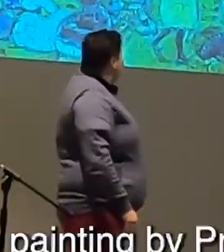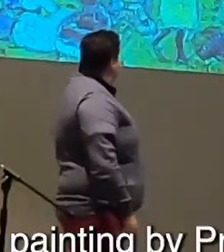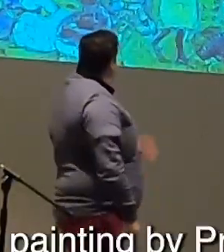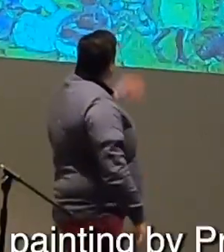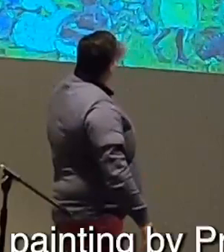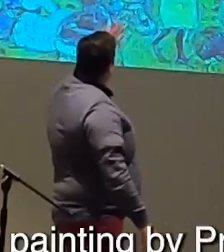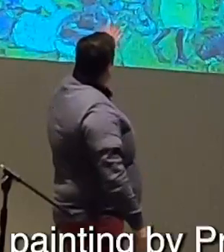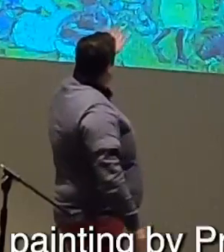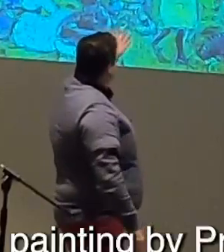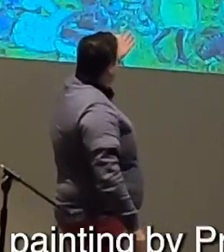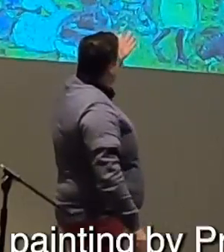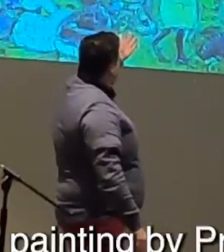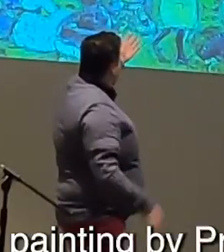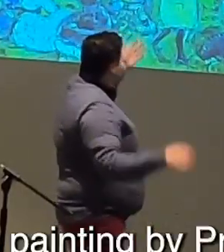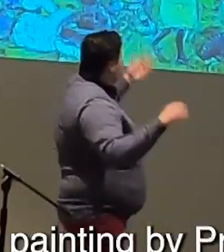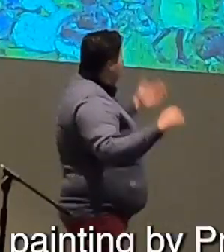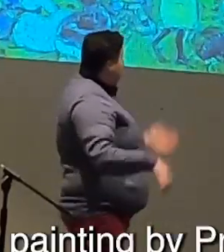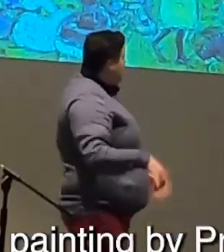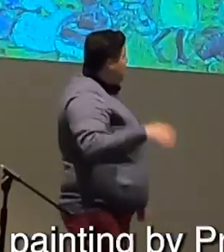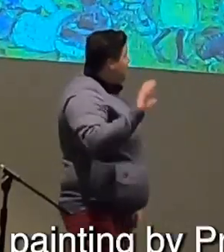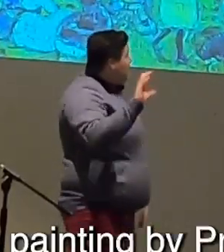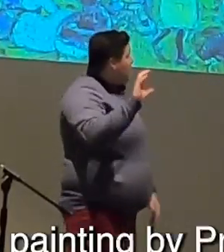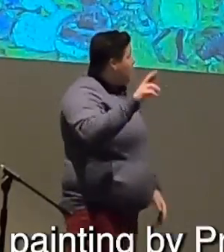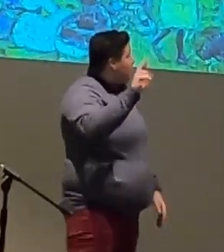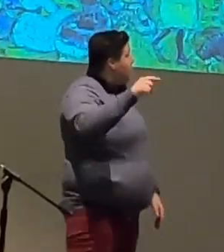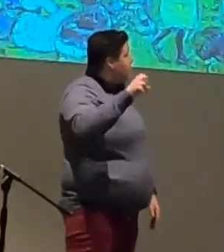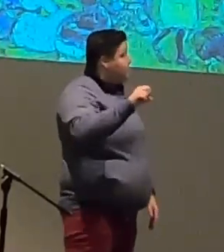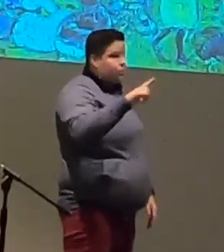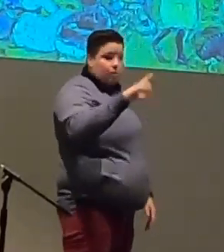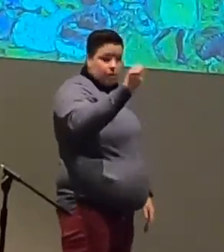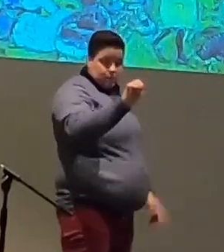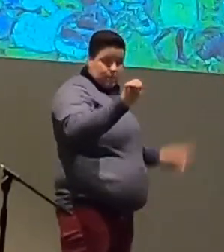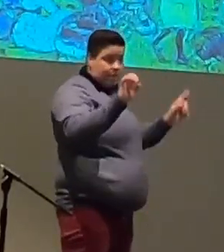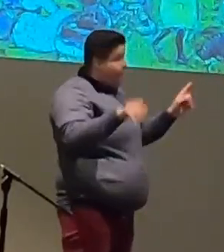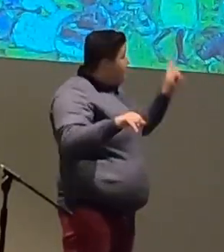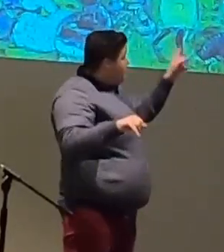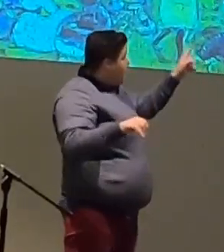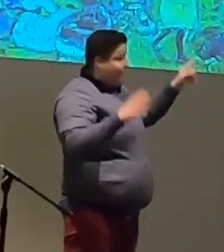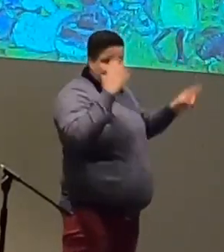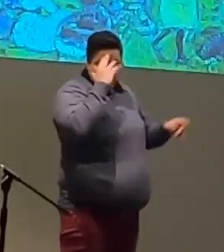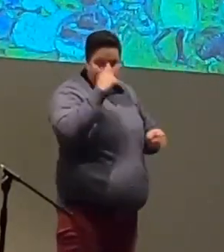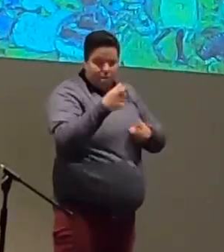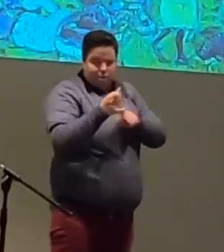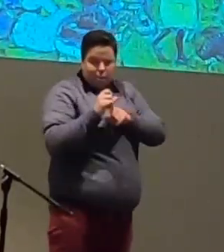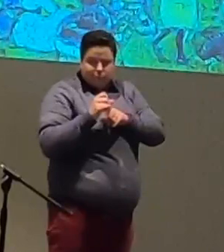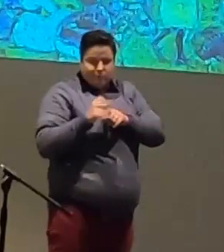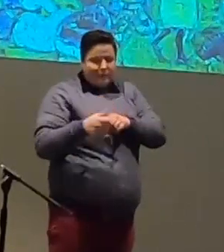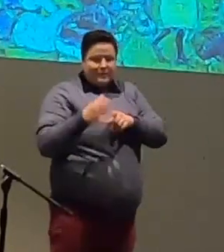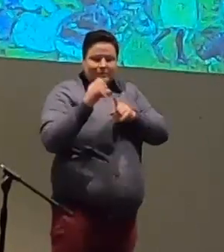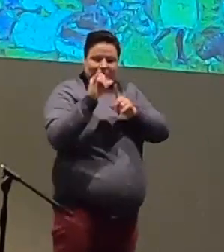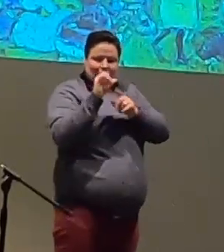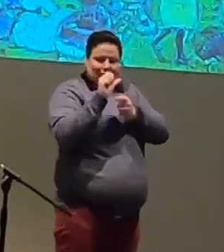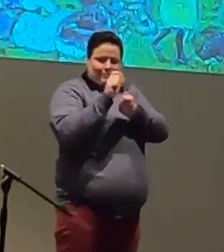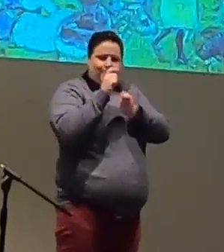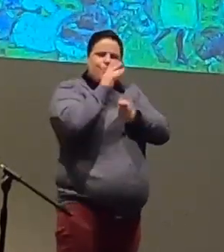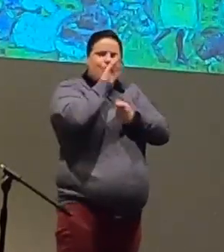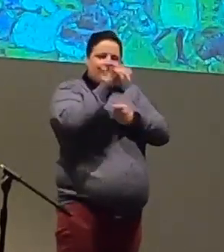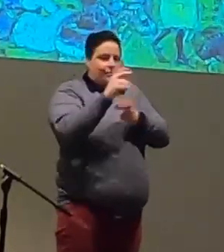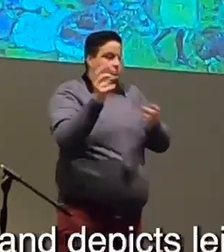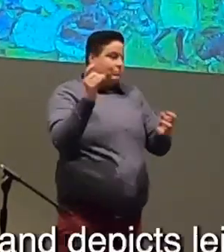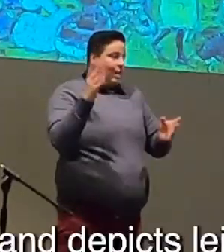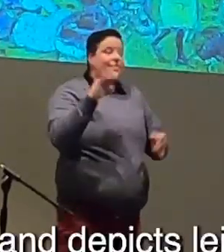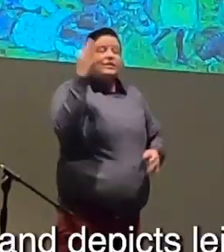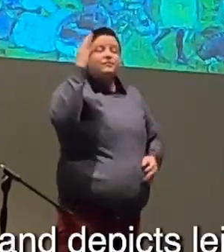This painting by Prendergast is titled Crepuscule. I know I butchered that, I'm so sorry, which is French for